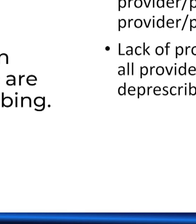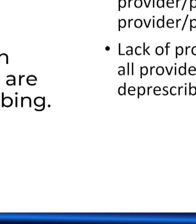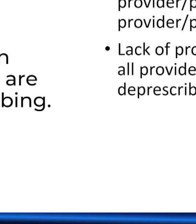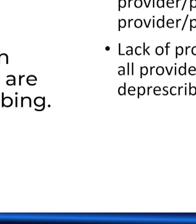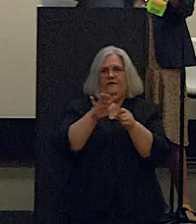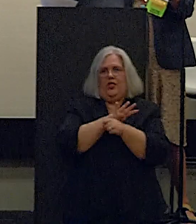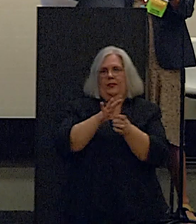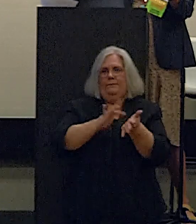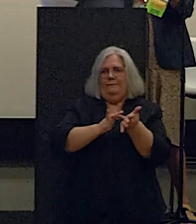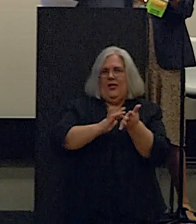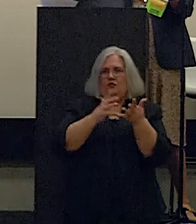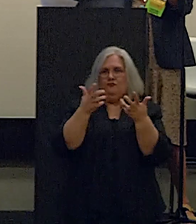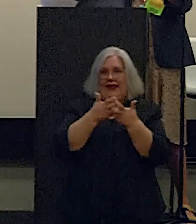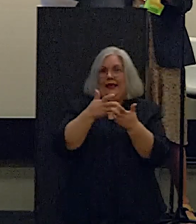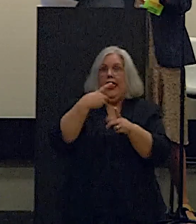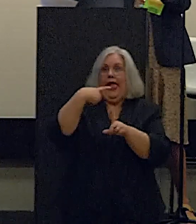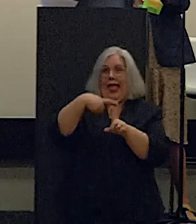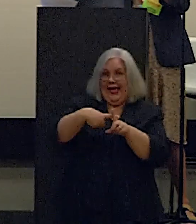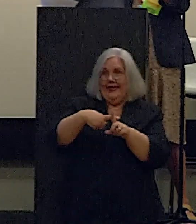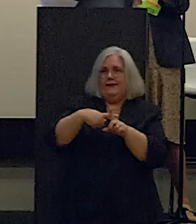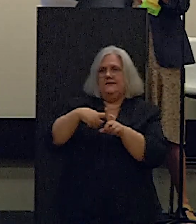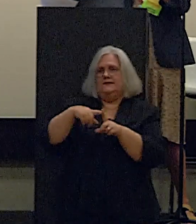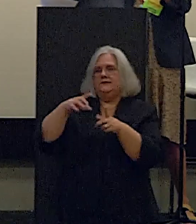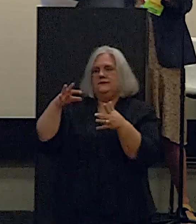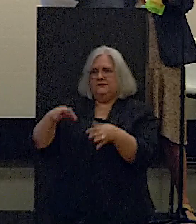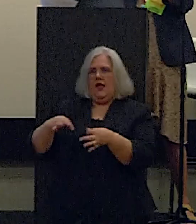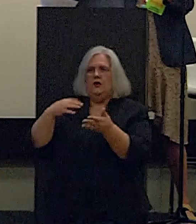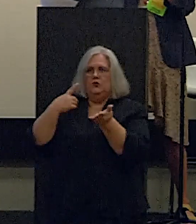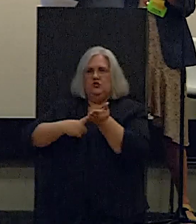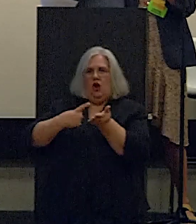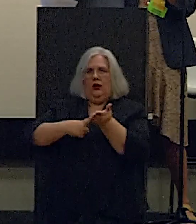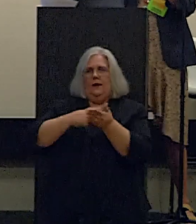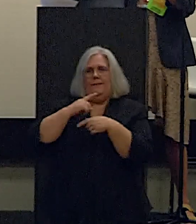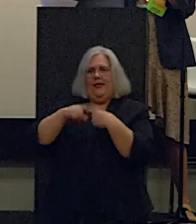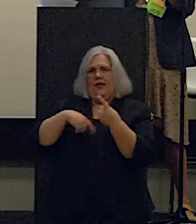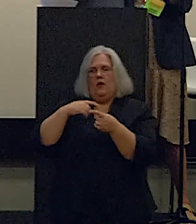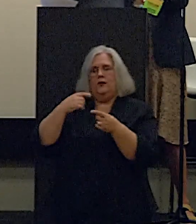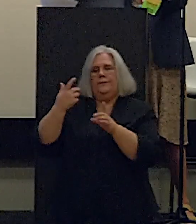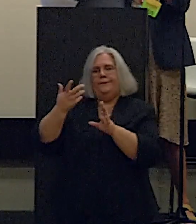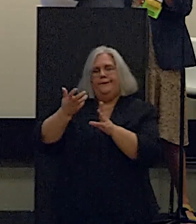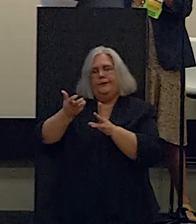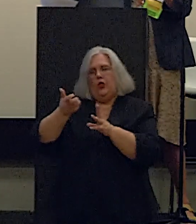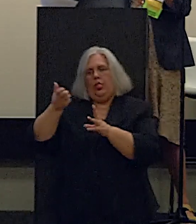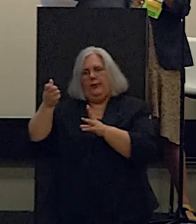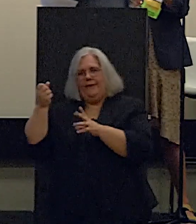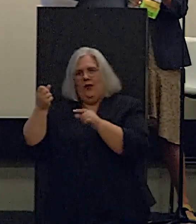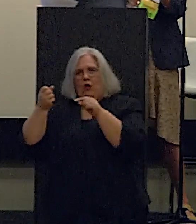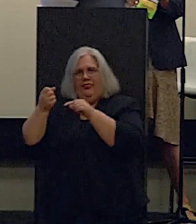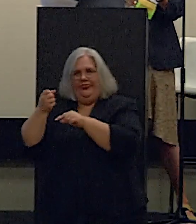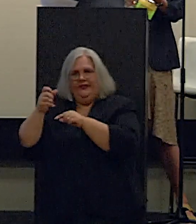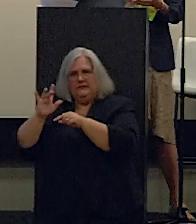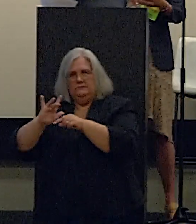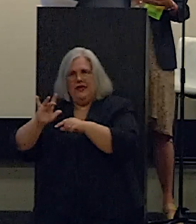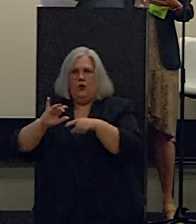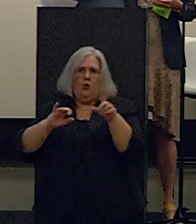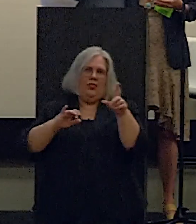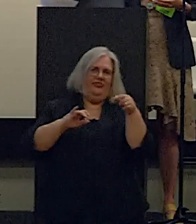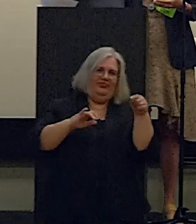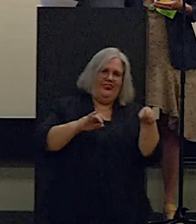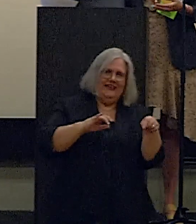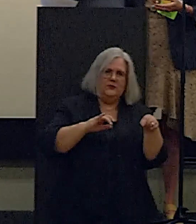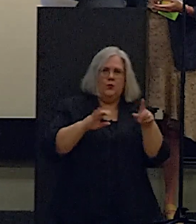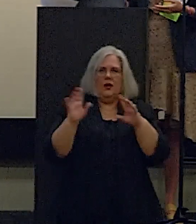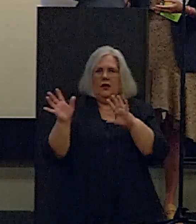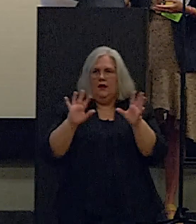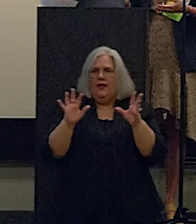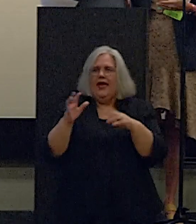and then decide, oh, well, maybe we should look at pulling back on this med or that med. We also have the lack